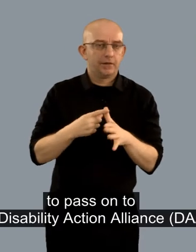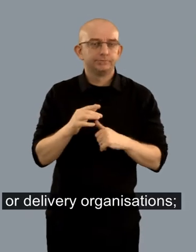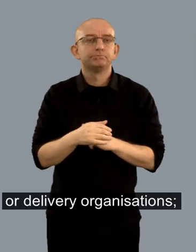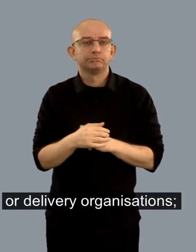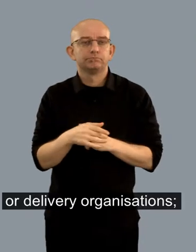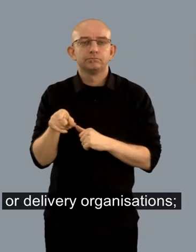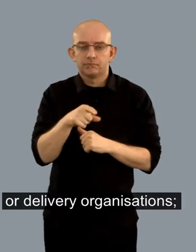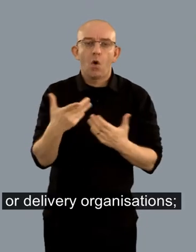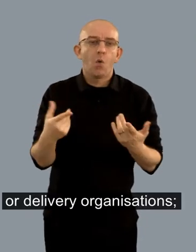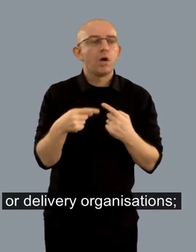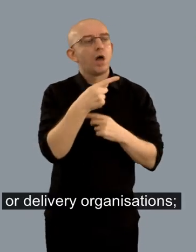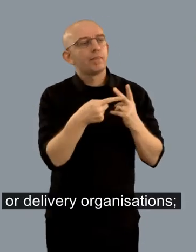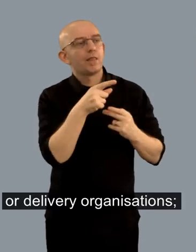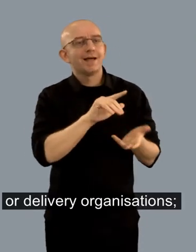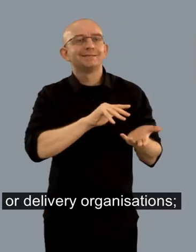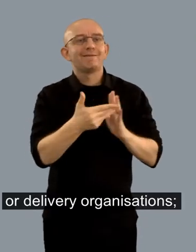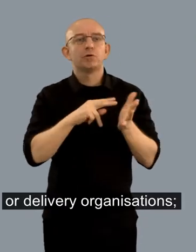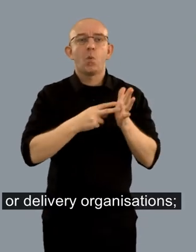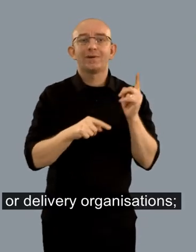DAA, or delivery organisations.